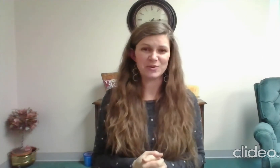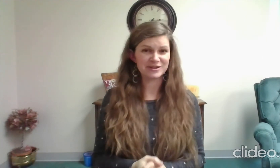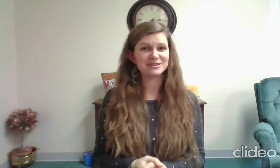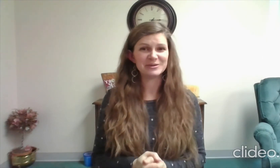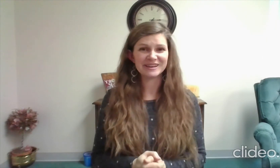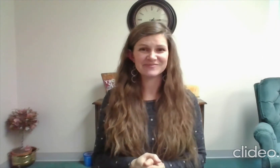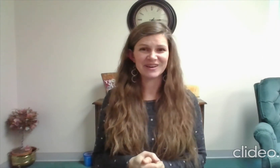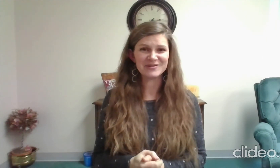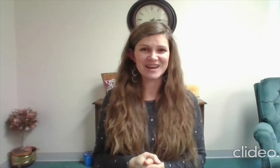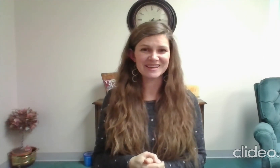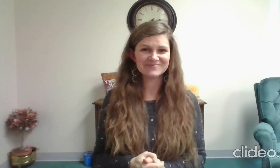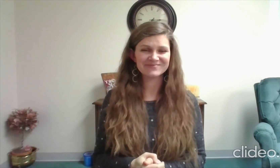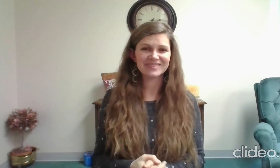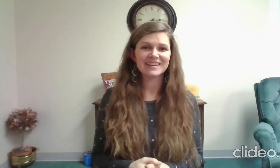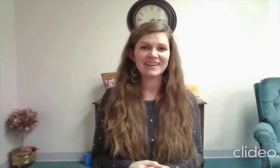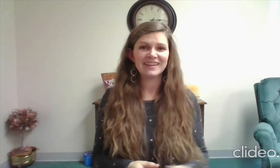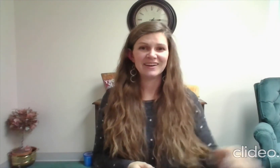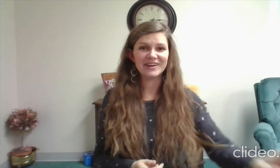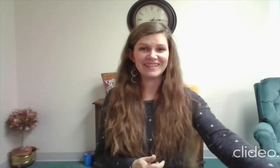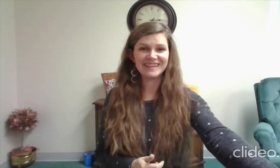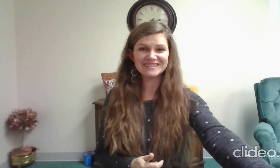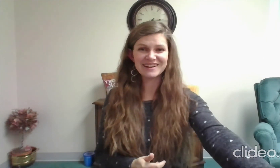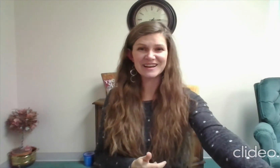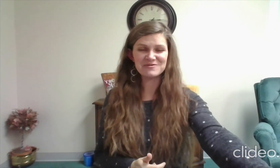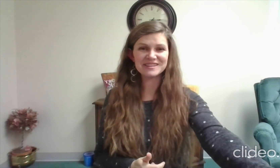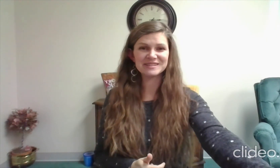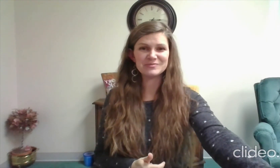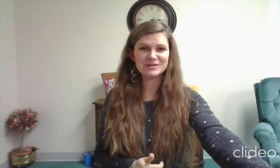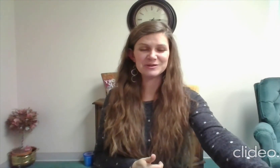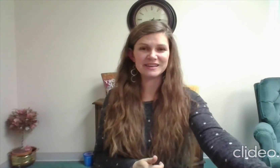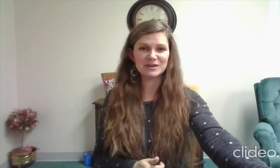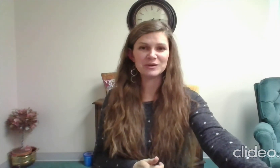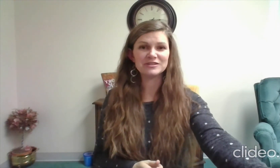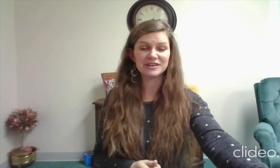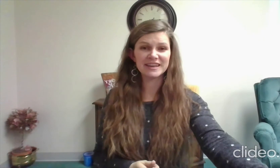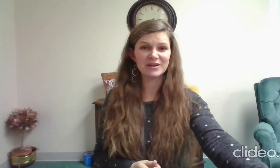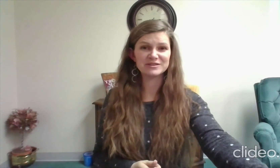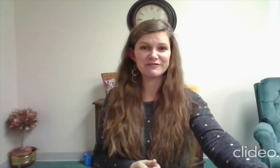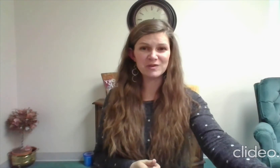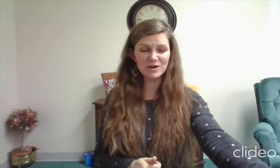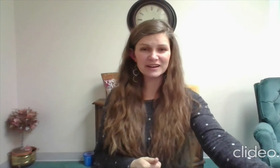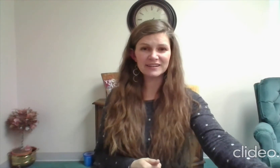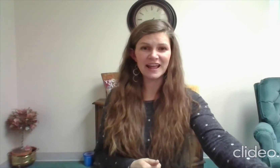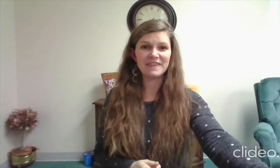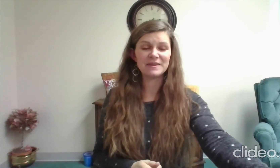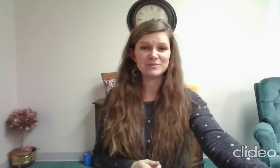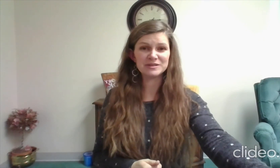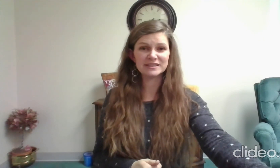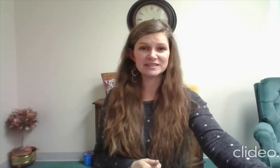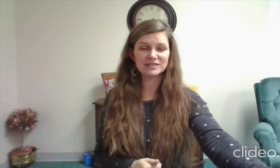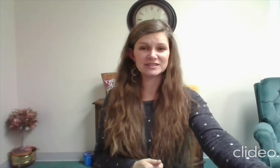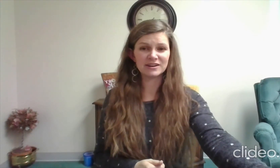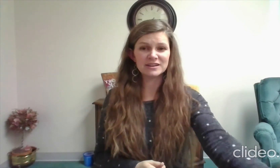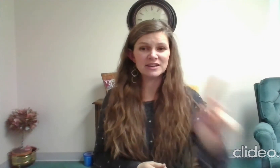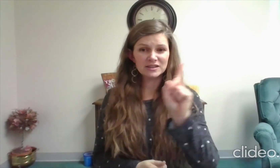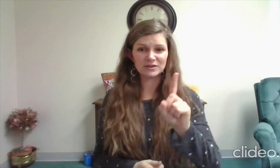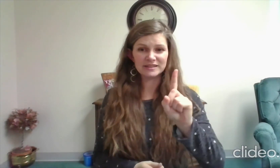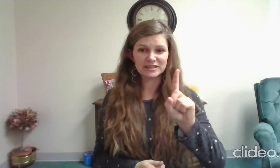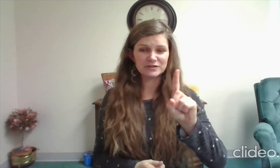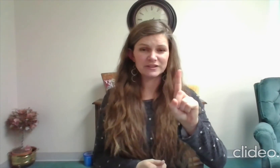we're doing, okay? Okay, let's try it with some music. We're going to count to four, and then the music is going to start. So let's get your finger